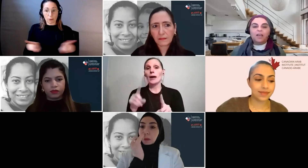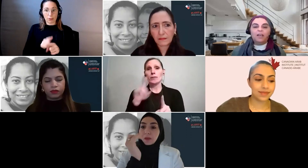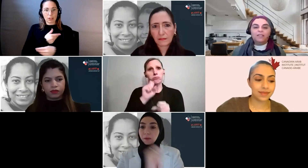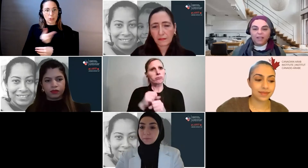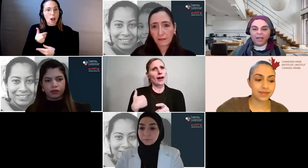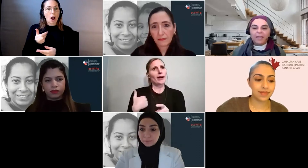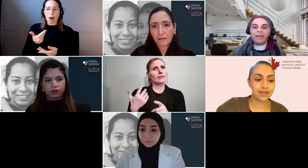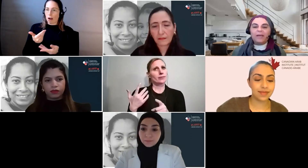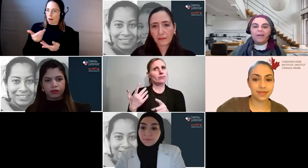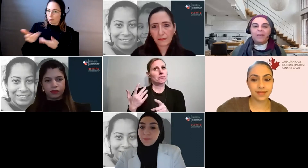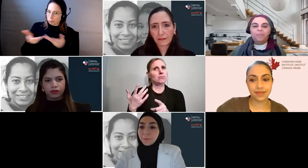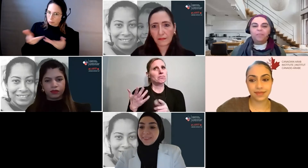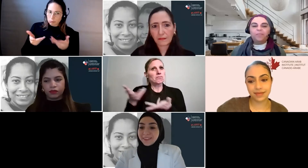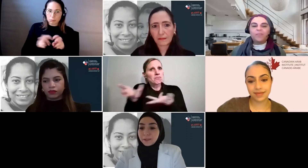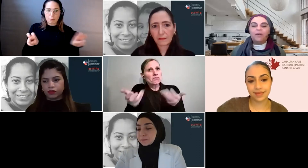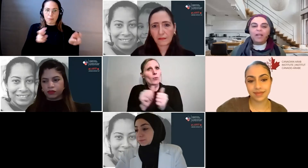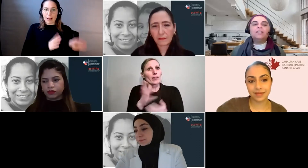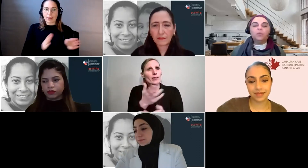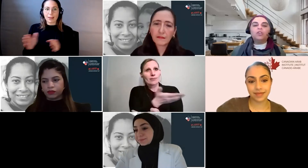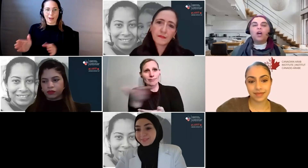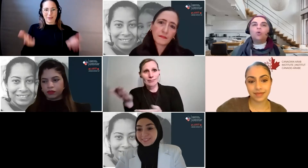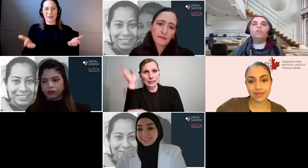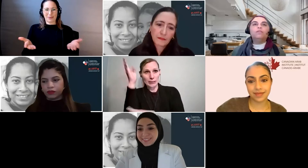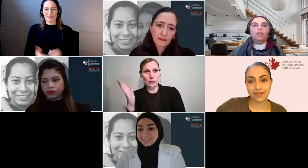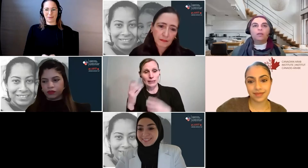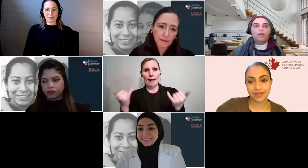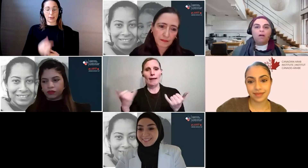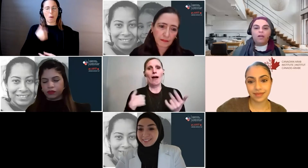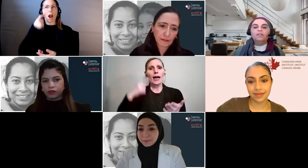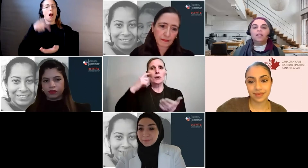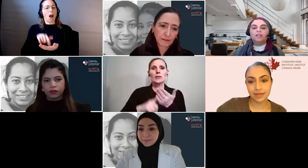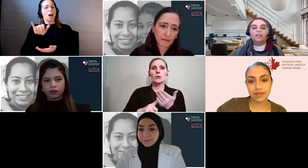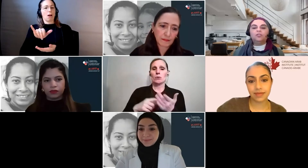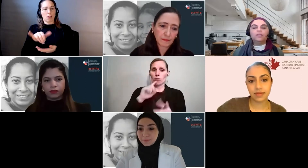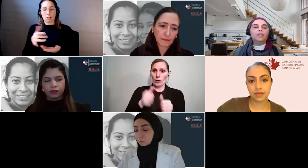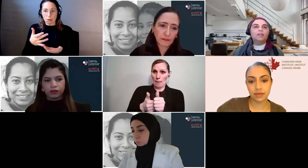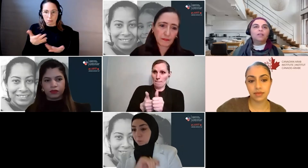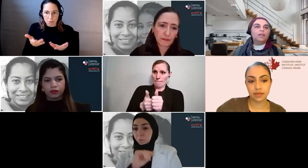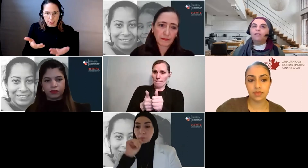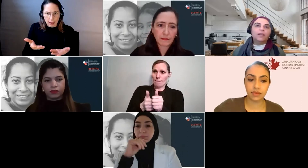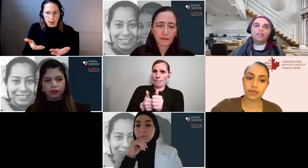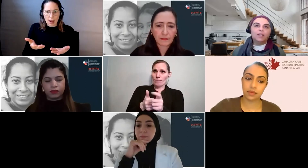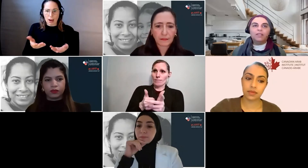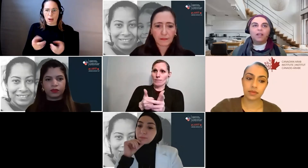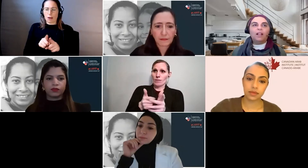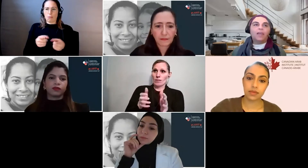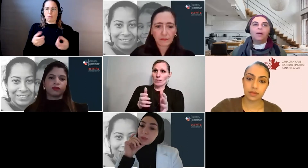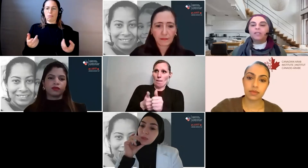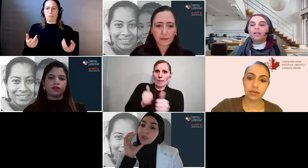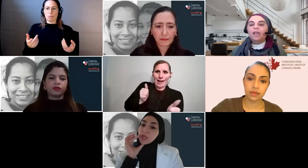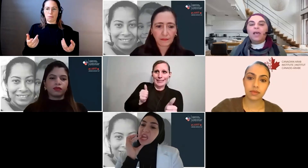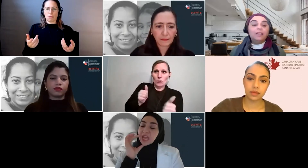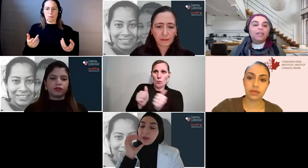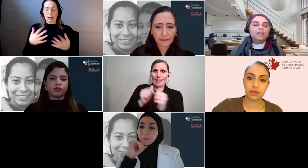panelists today, I realized that we're not only falling behind in addressing the ever-rising mental health